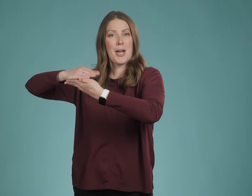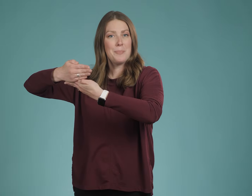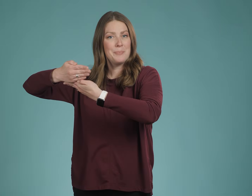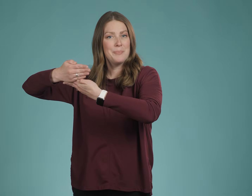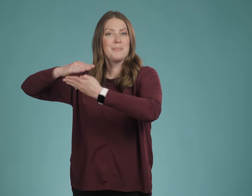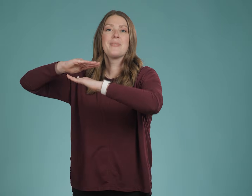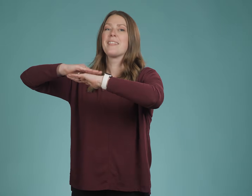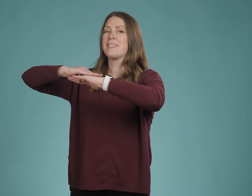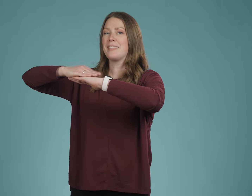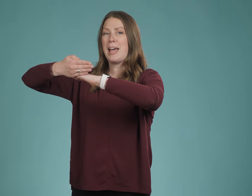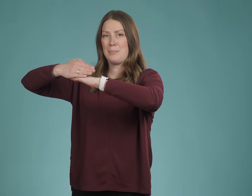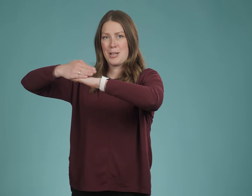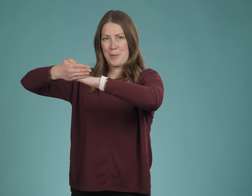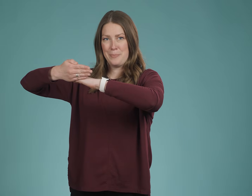Laptop, laptop.